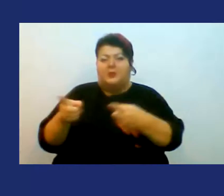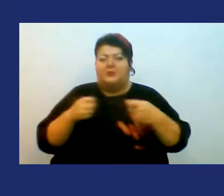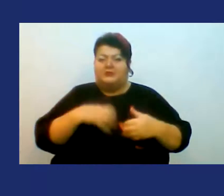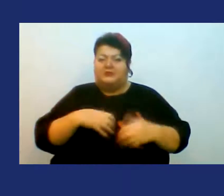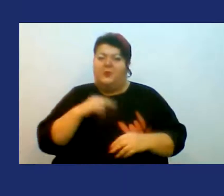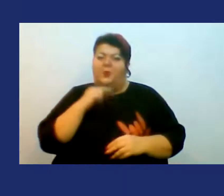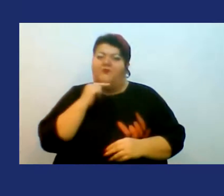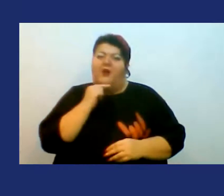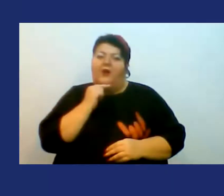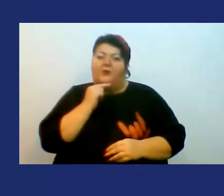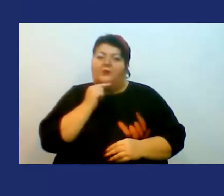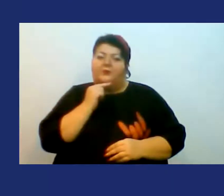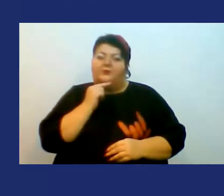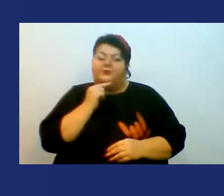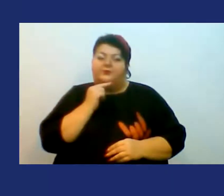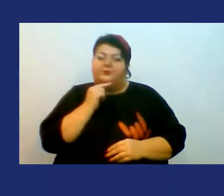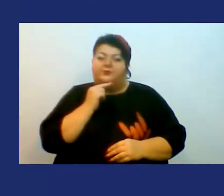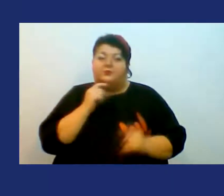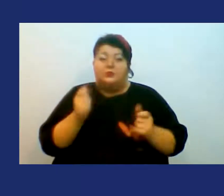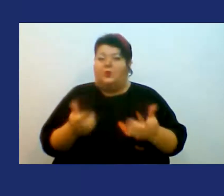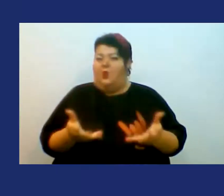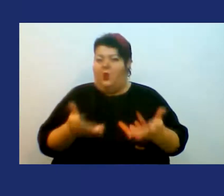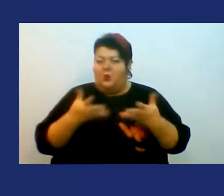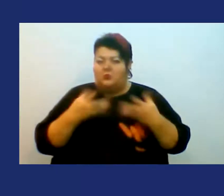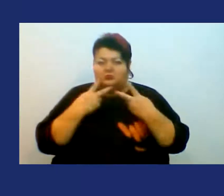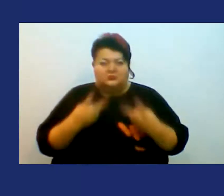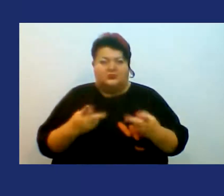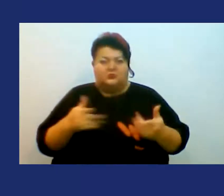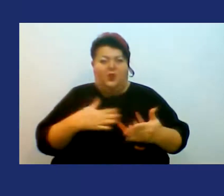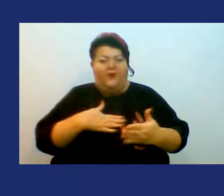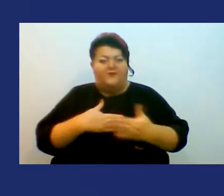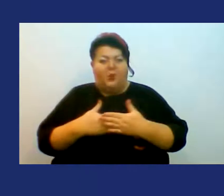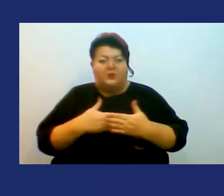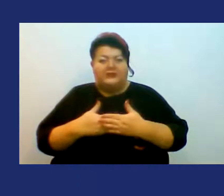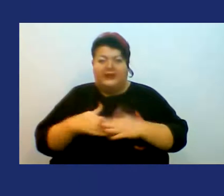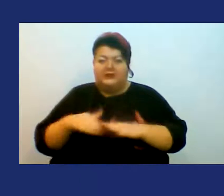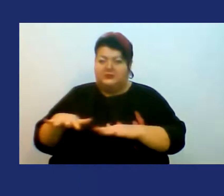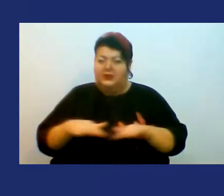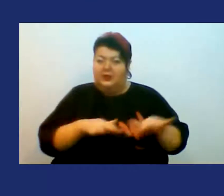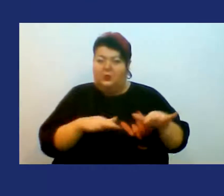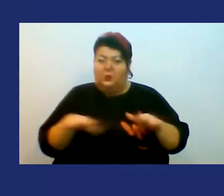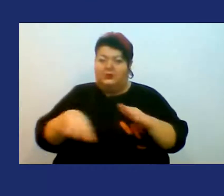to ourselves, not to be the object of somebody's attention. Obviously, the uh,